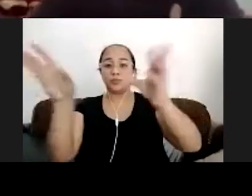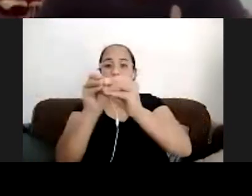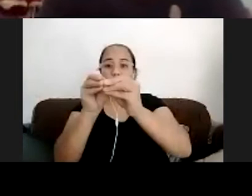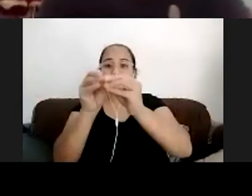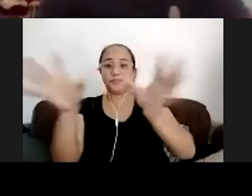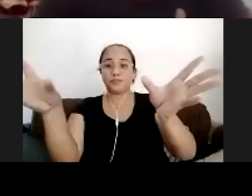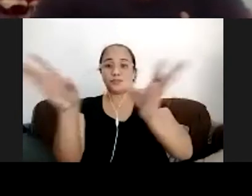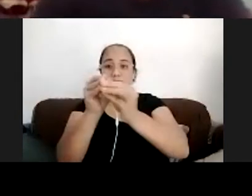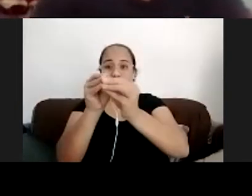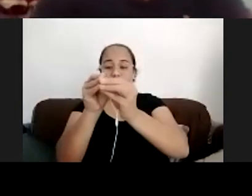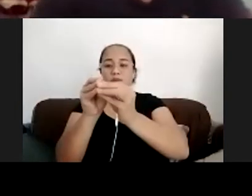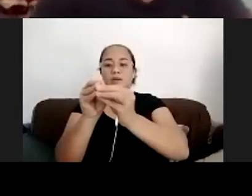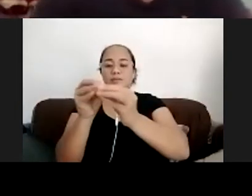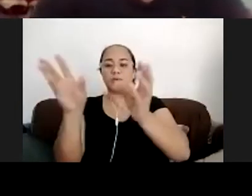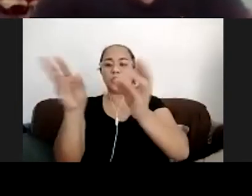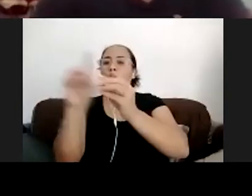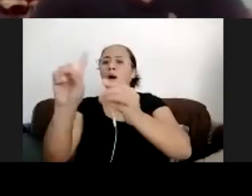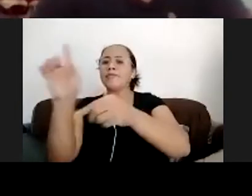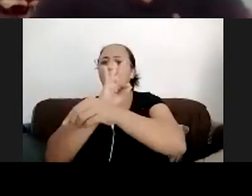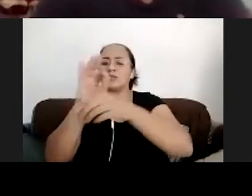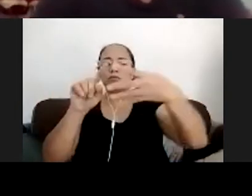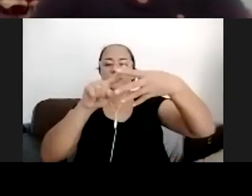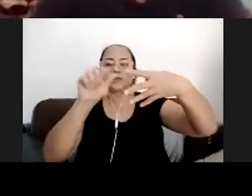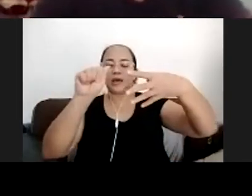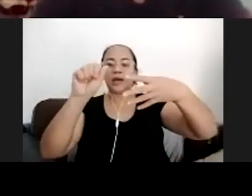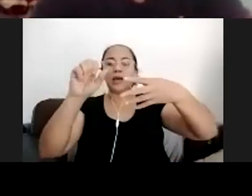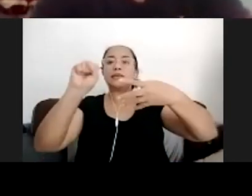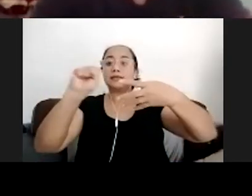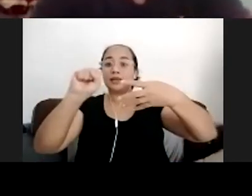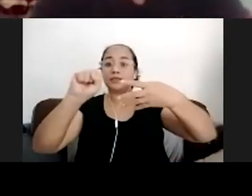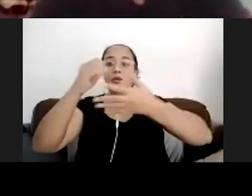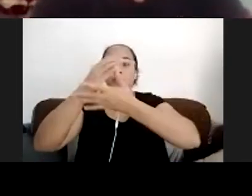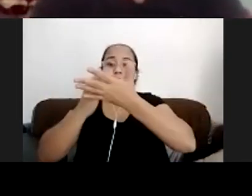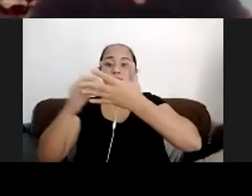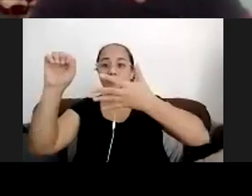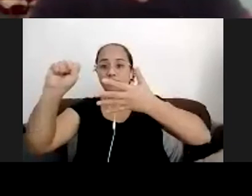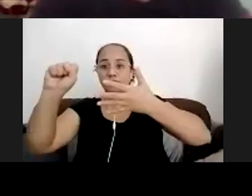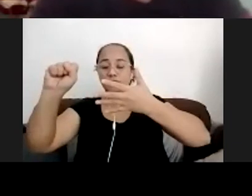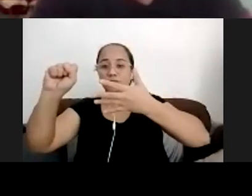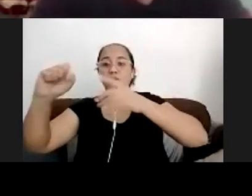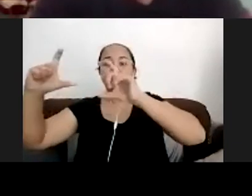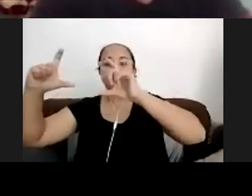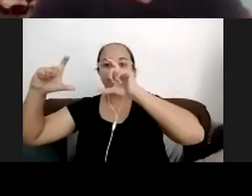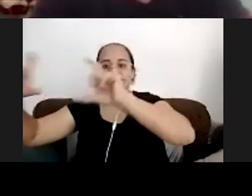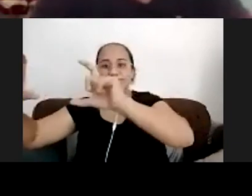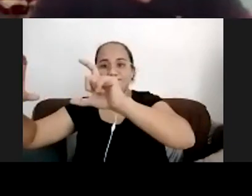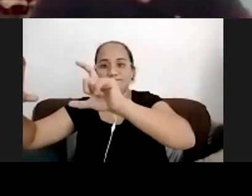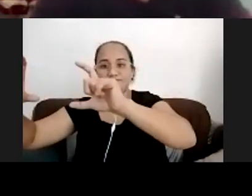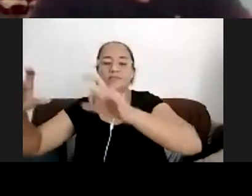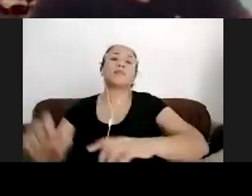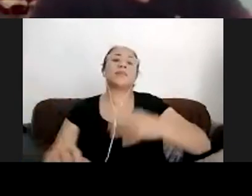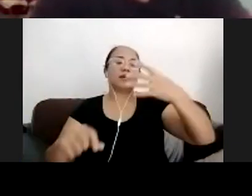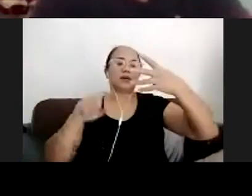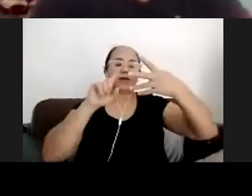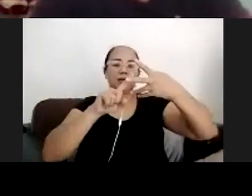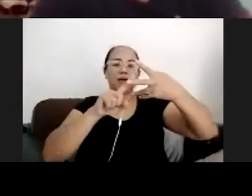In the sentence, functions as A, a subject or part of the subject of the main clause. B, a